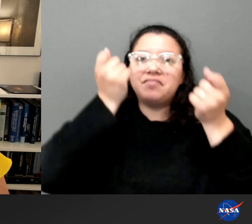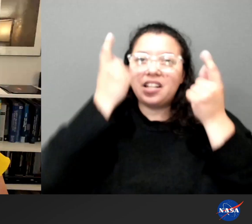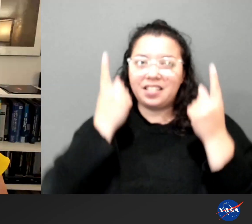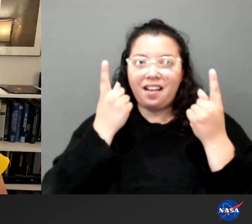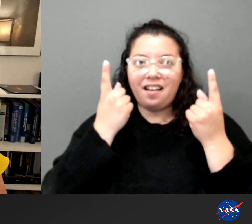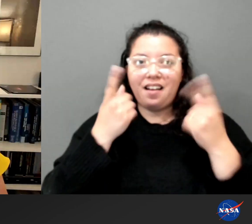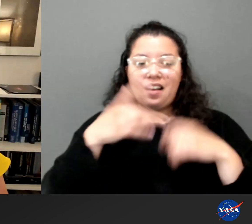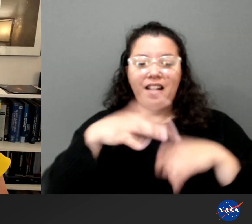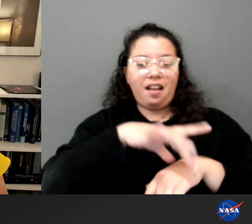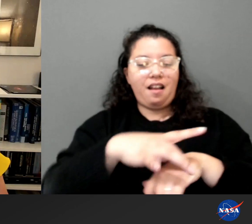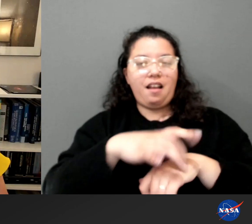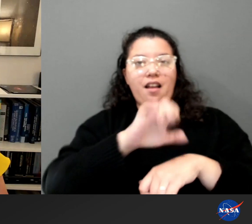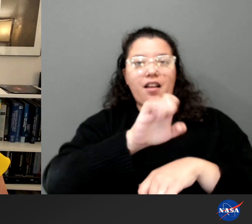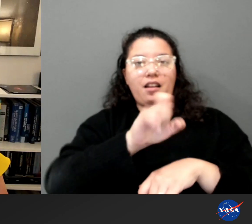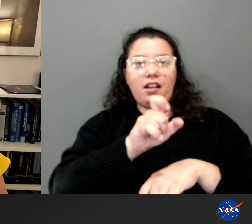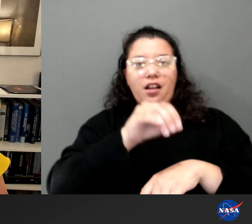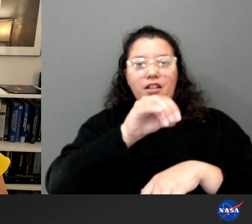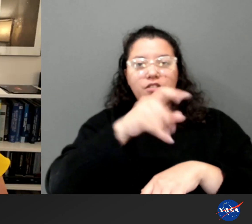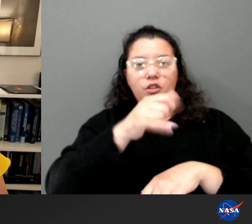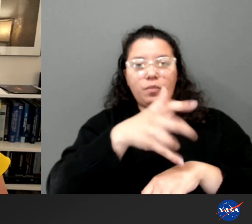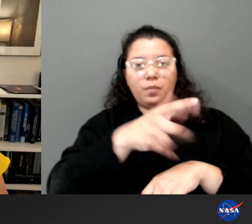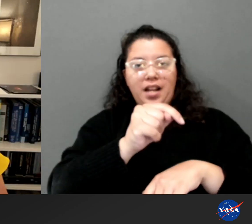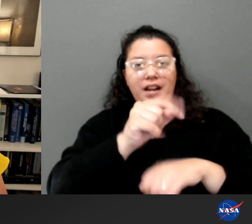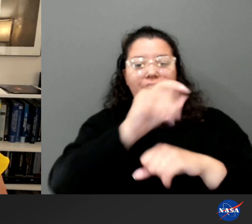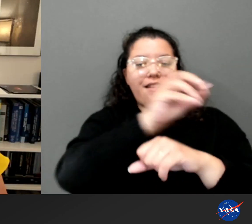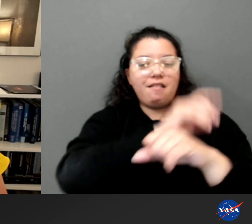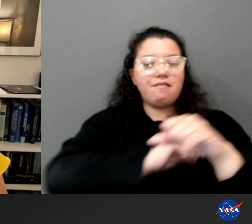be really amazing to get these signatures that we